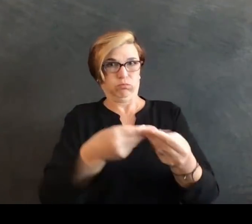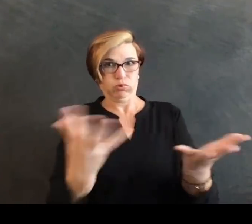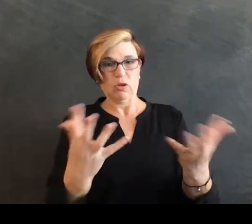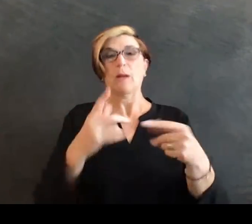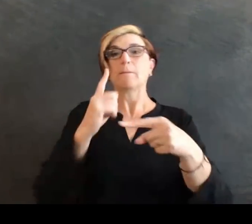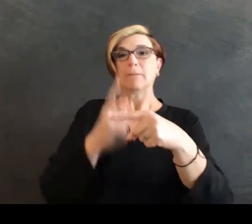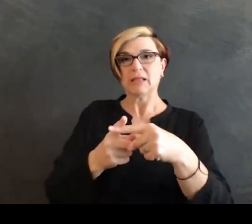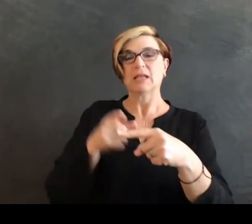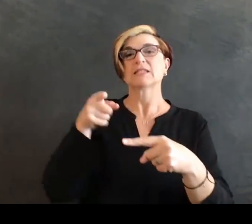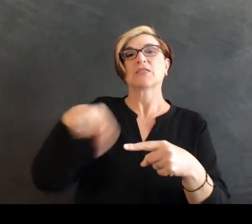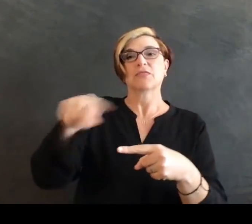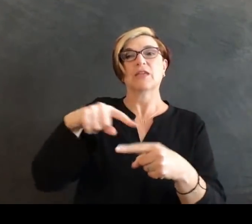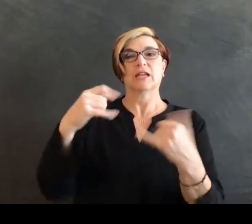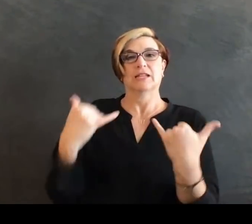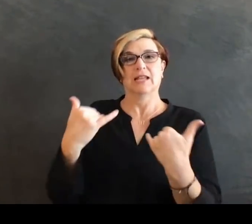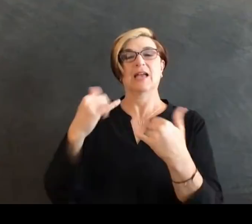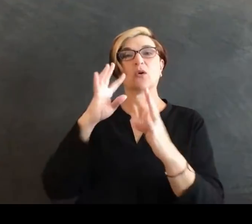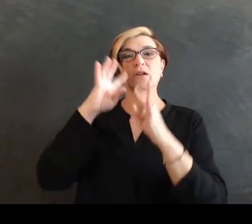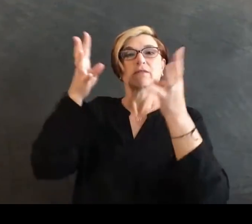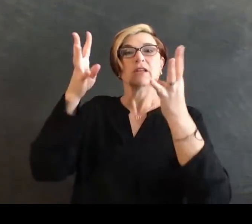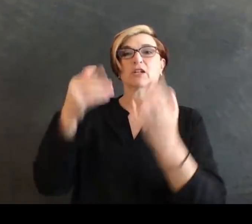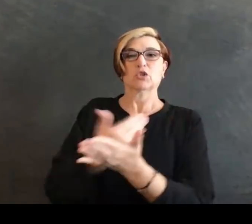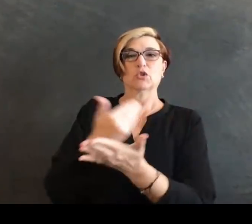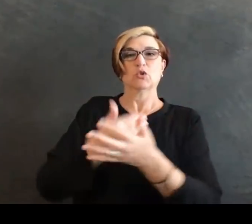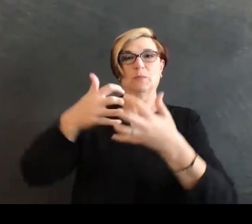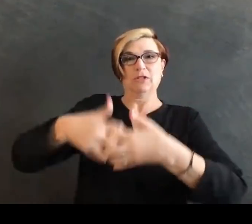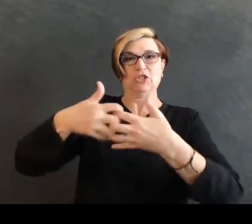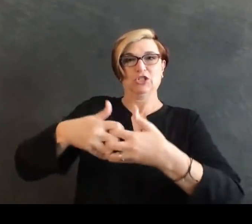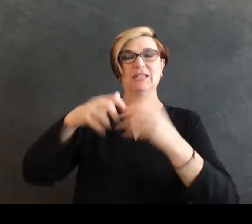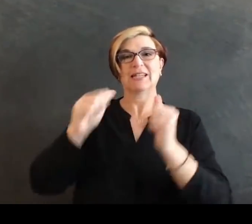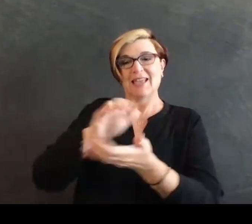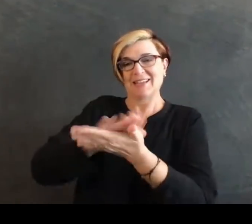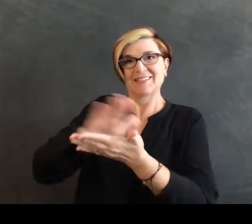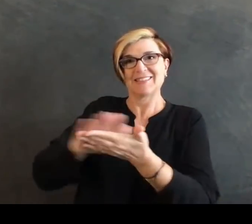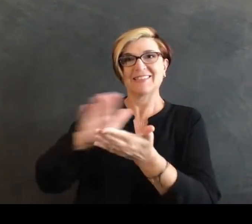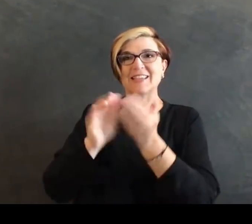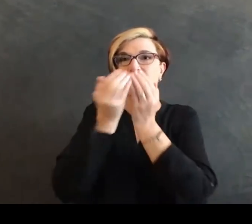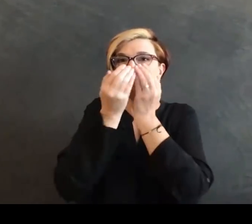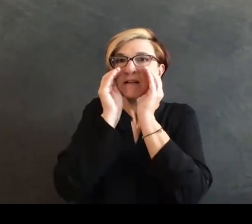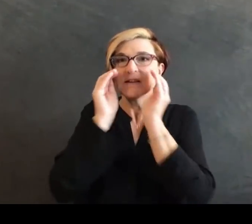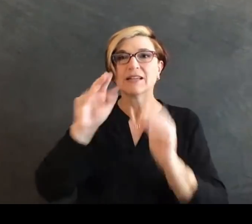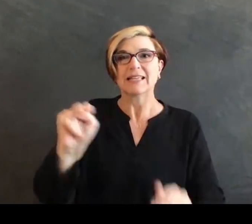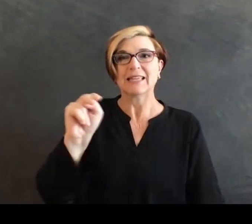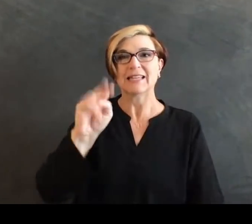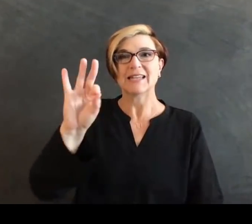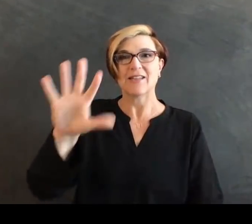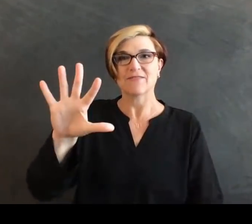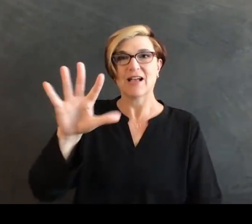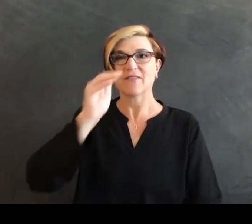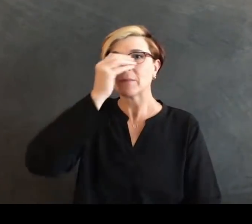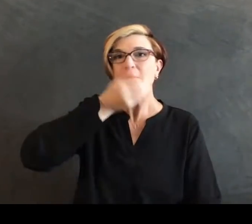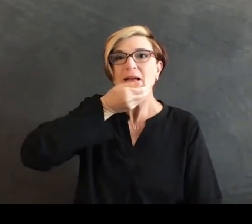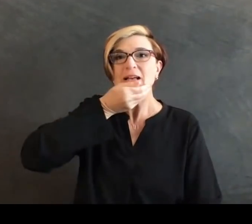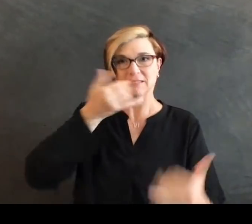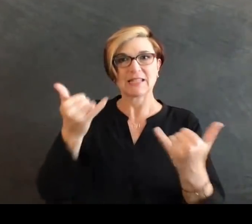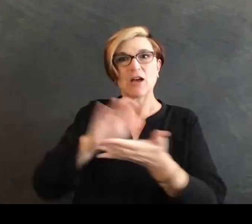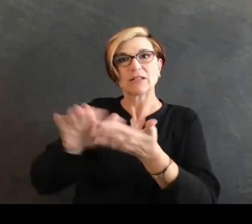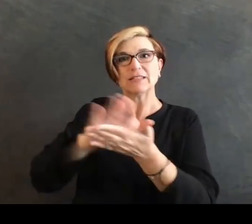you, Mr. President, for your leadership, and thank you to everybody who's played a part in getting us where we are today. Thank you. Thank you very much. Thank you.